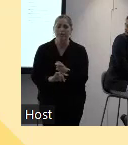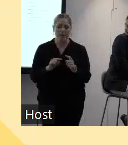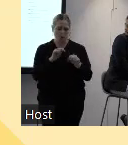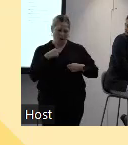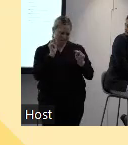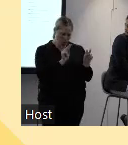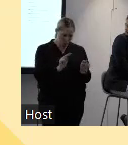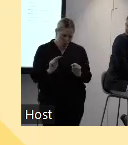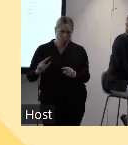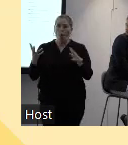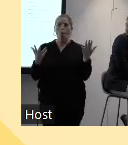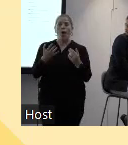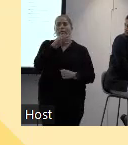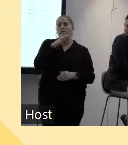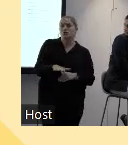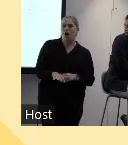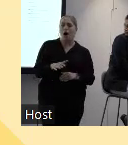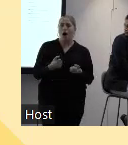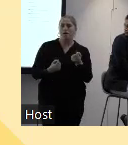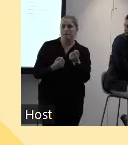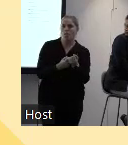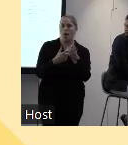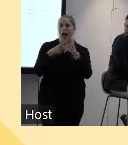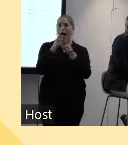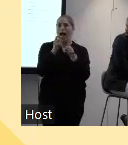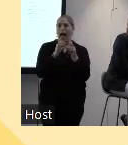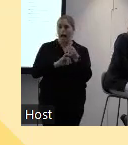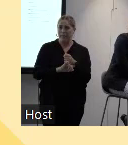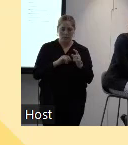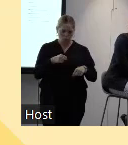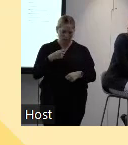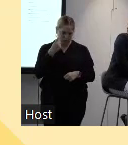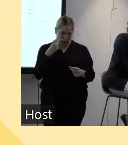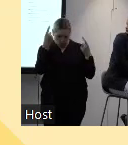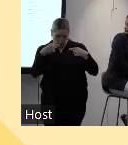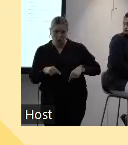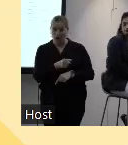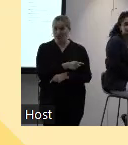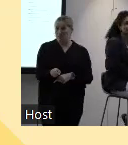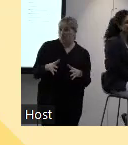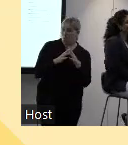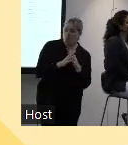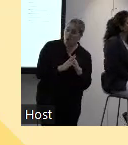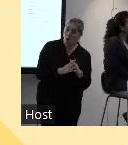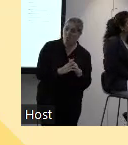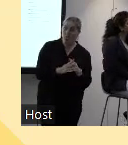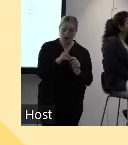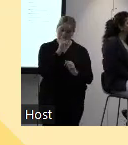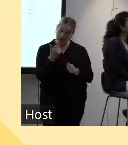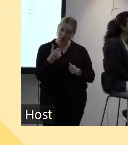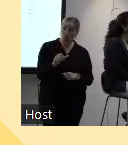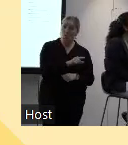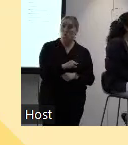for their evidence-based, their reliability, their usability, their functionality, we can identify which